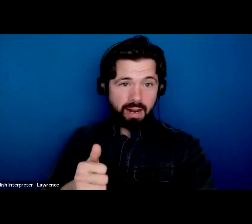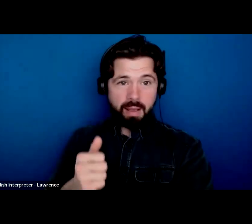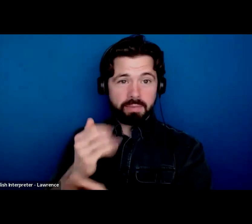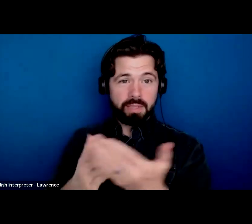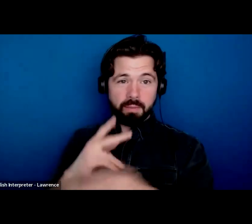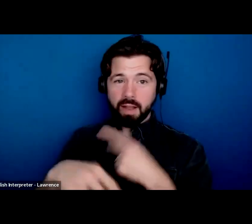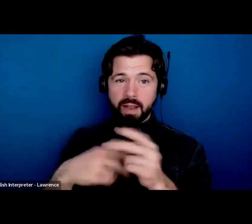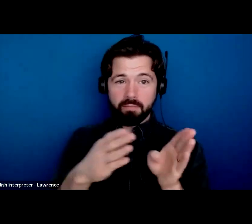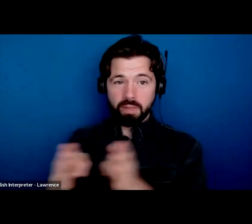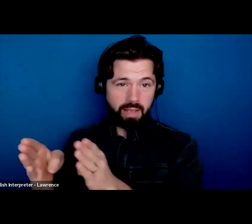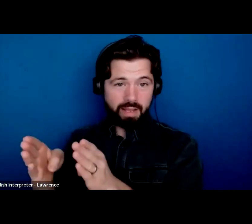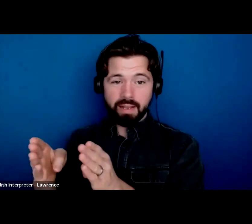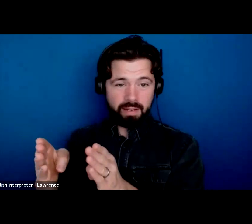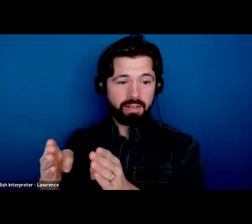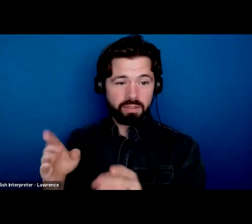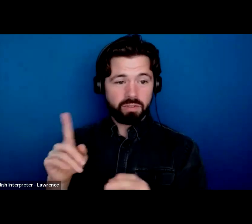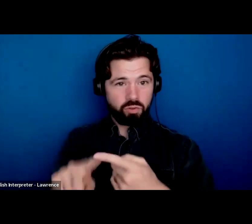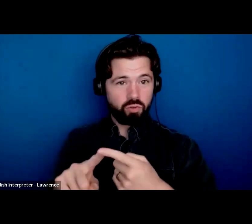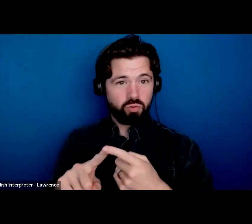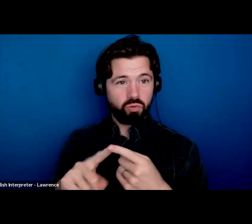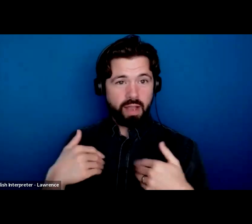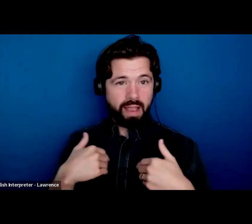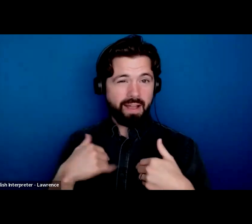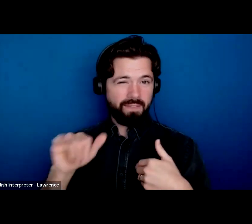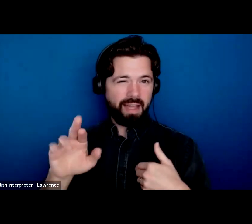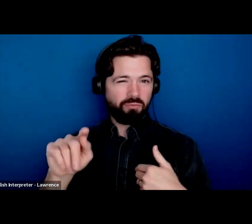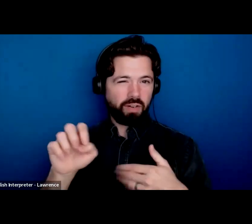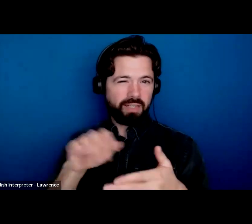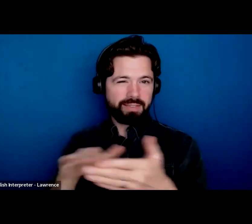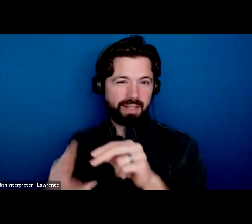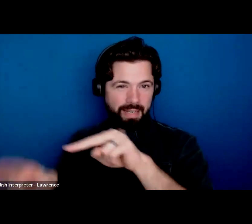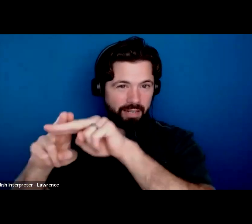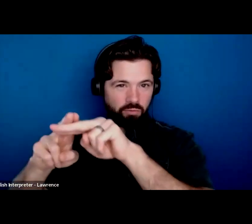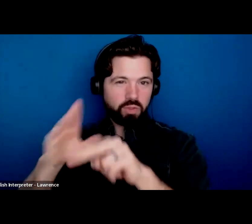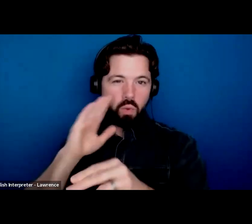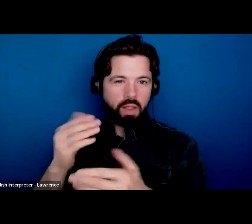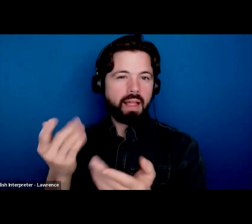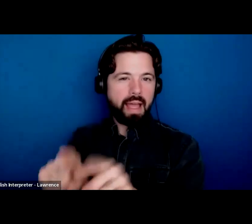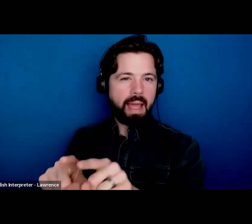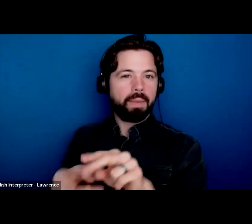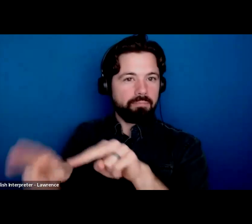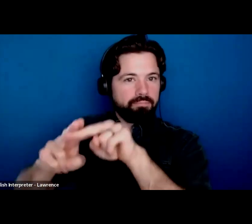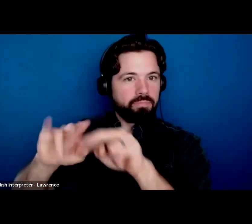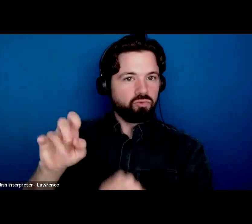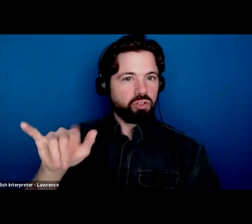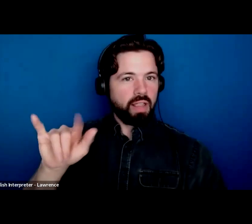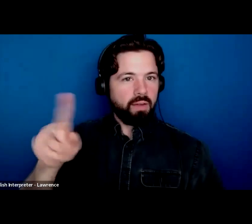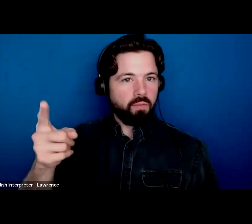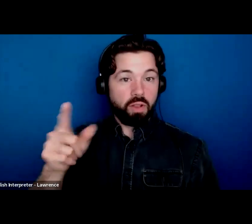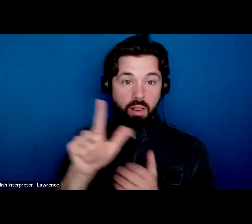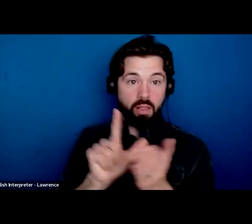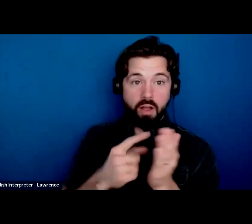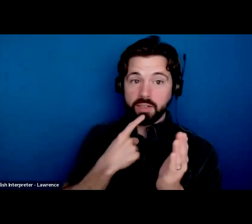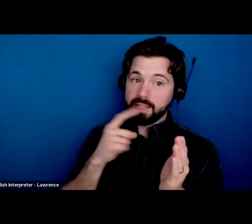place for the rate study increase that is going to happen July 1. That's what the law says